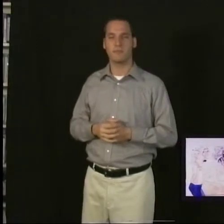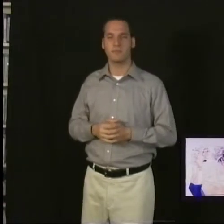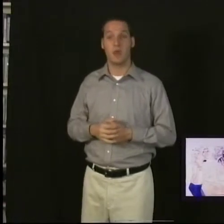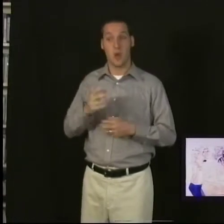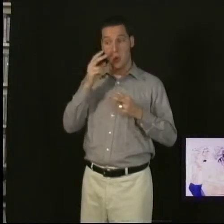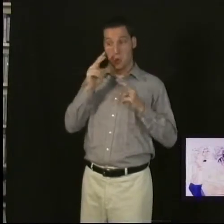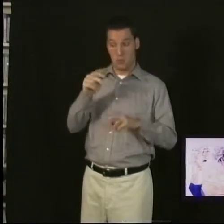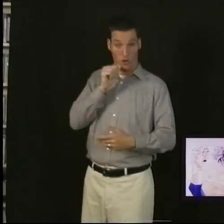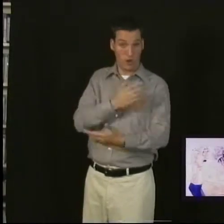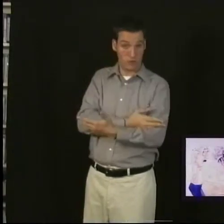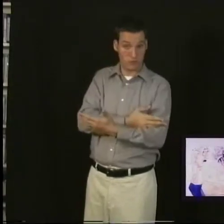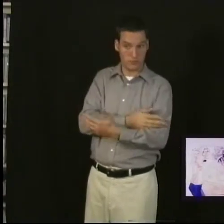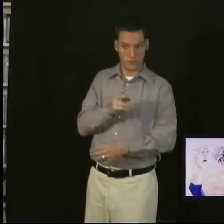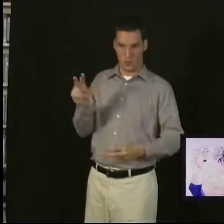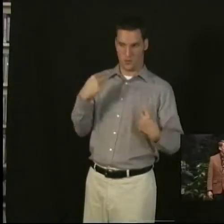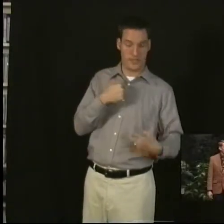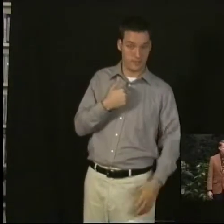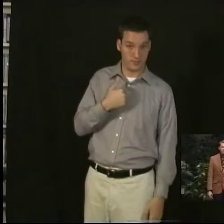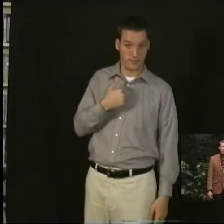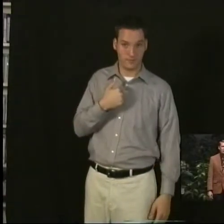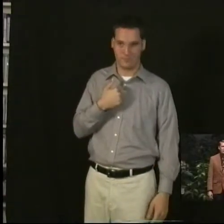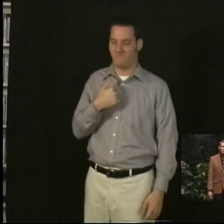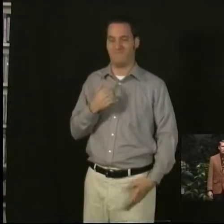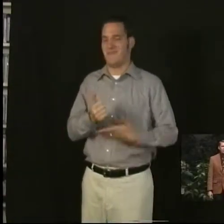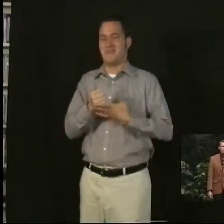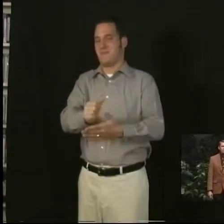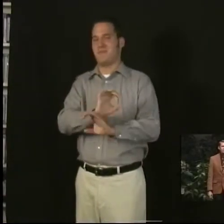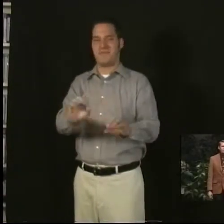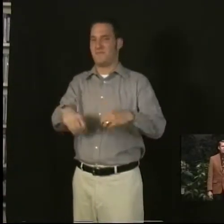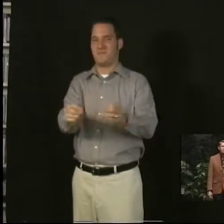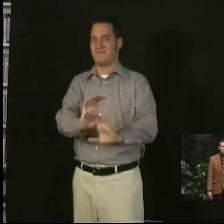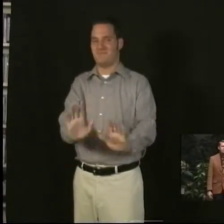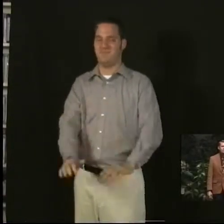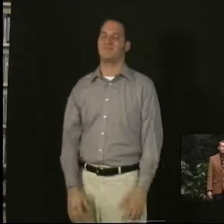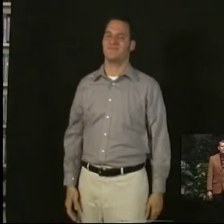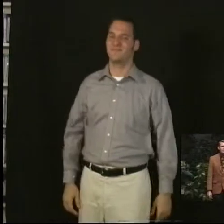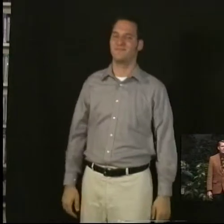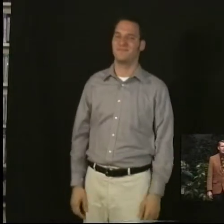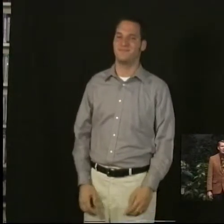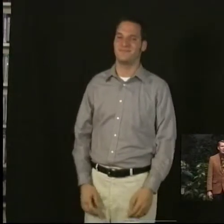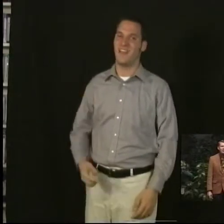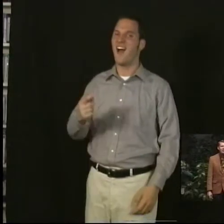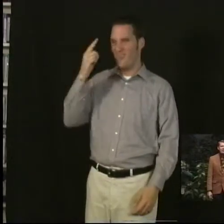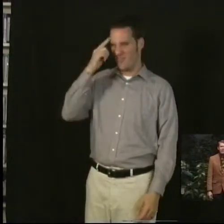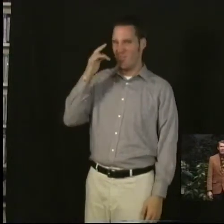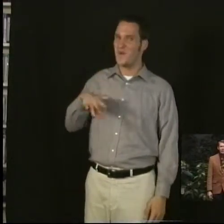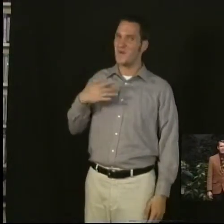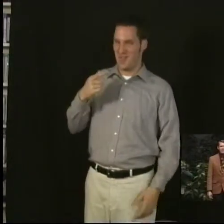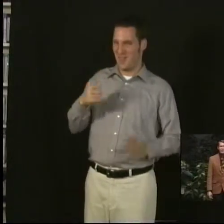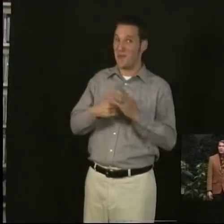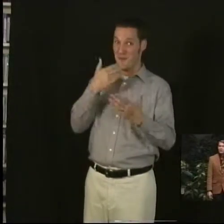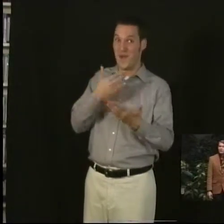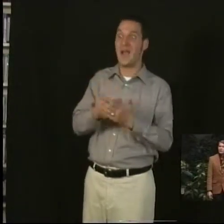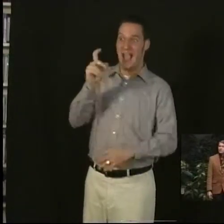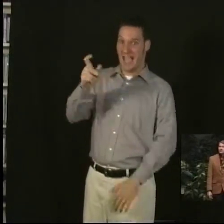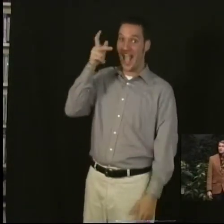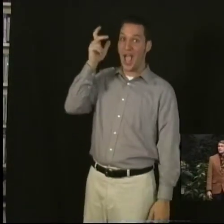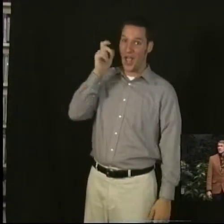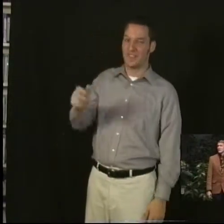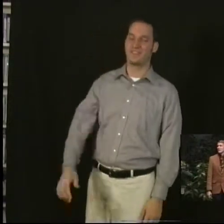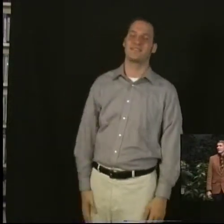He looked at my daughter, he looked at me. I wasn't about to help him. I thought, man, this is going to be good. I got to hear